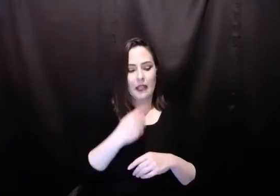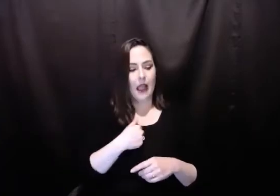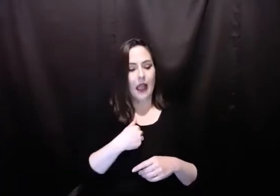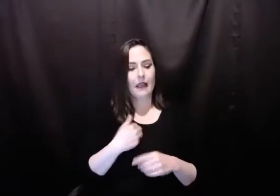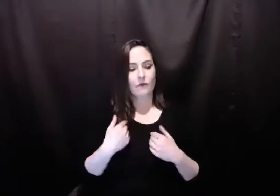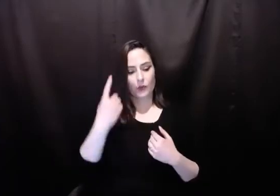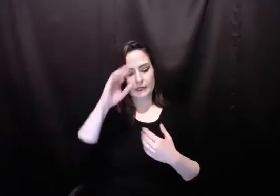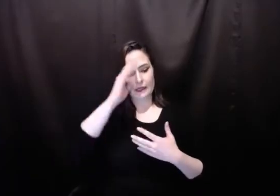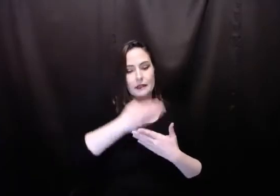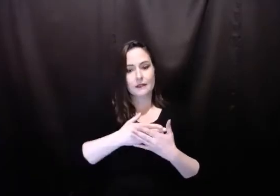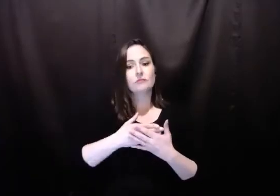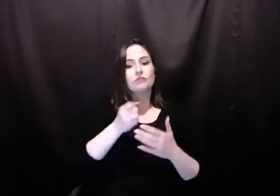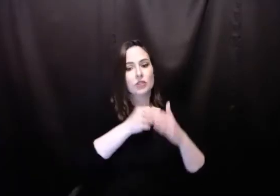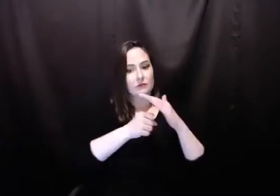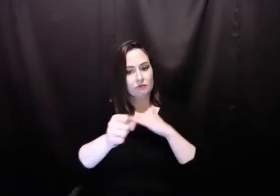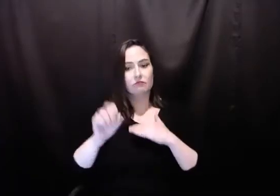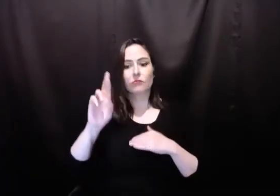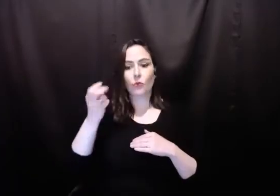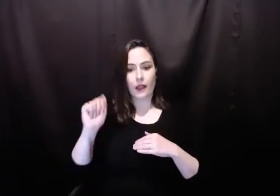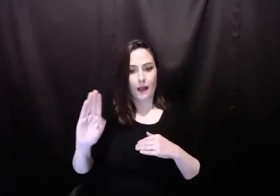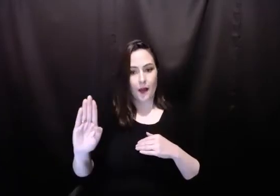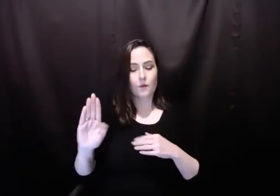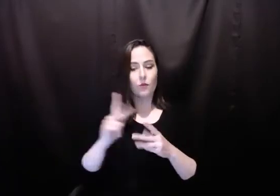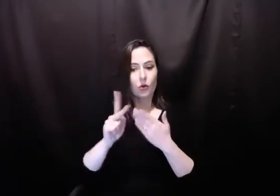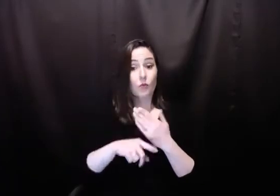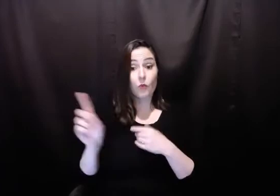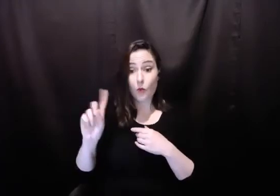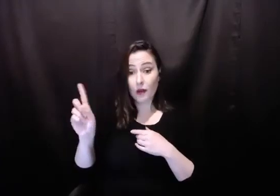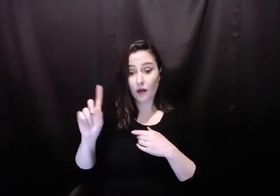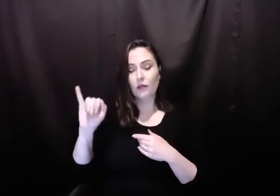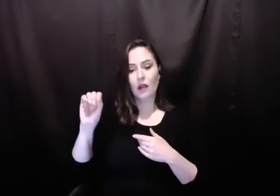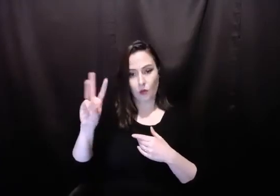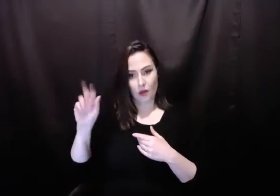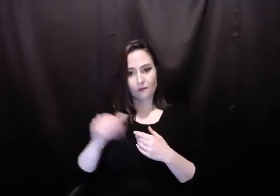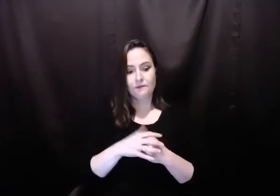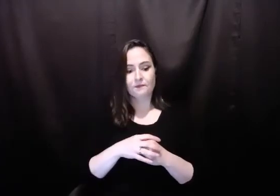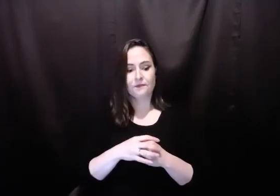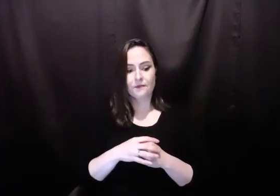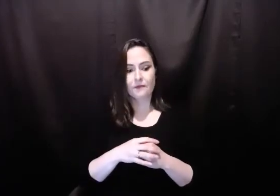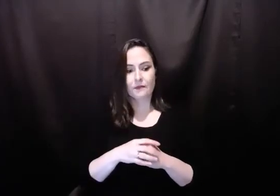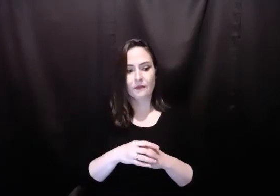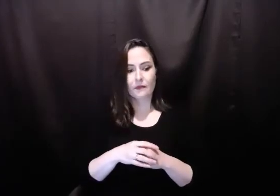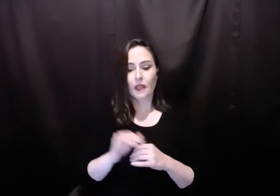the interviewer said, oh, are you afraid? Are you afraid they're going to hurt him? And this father